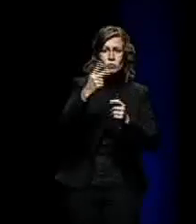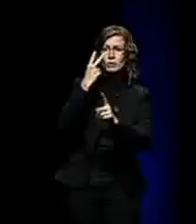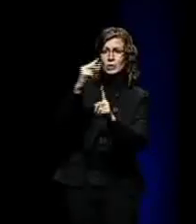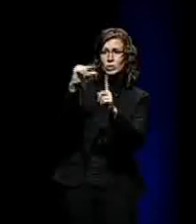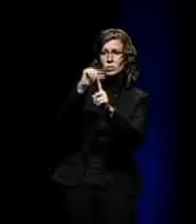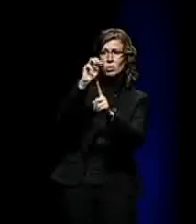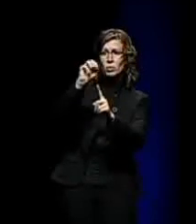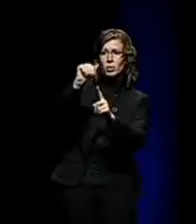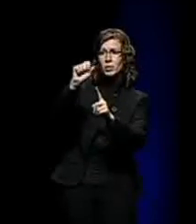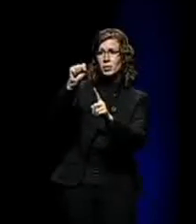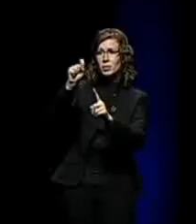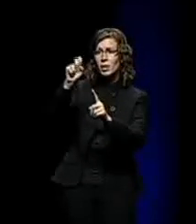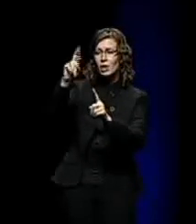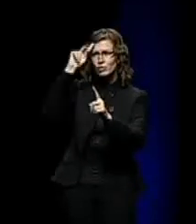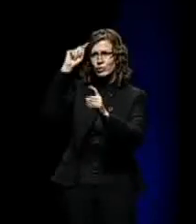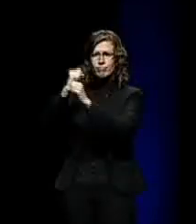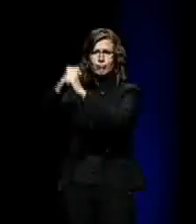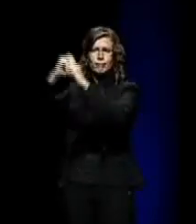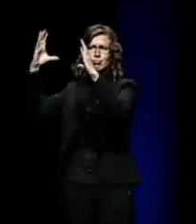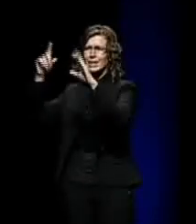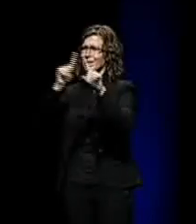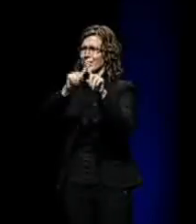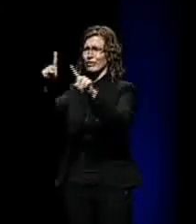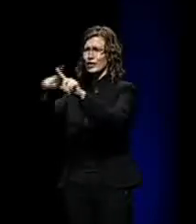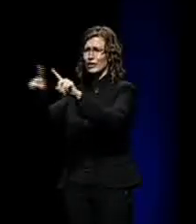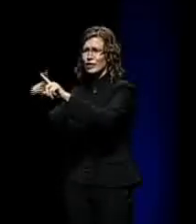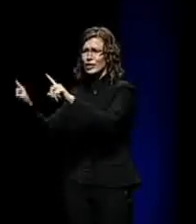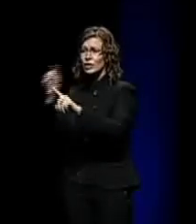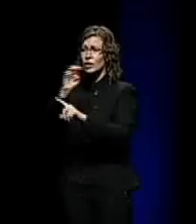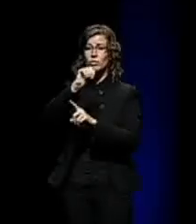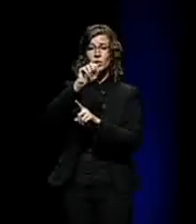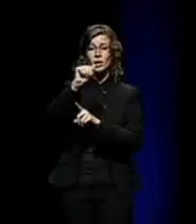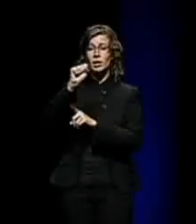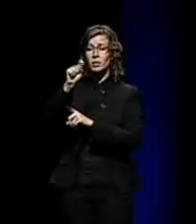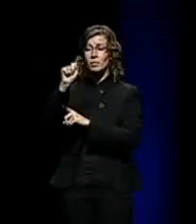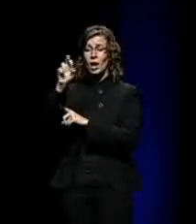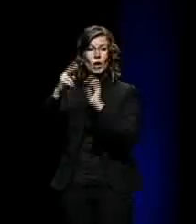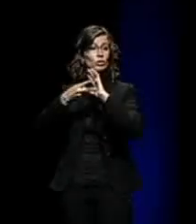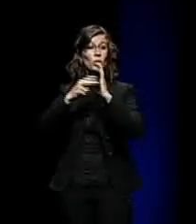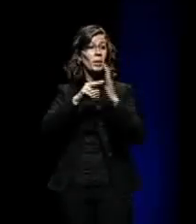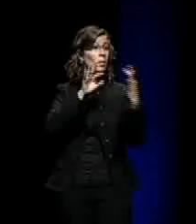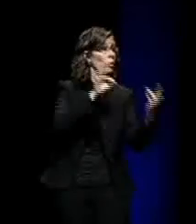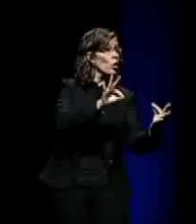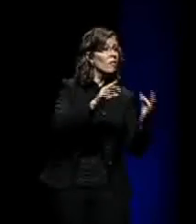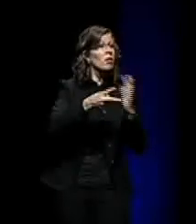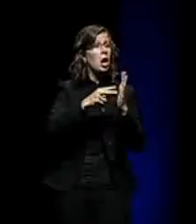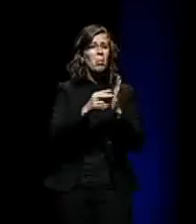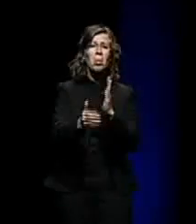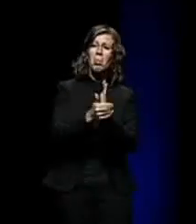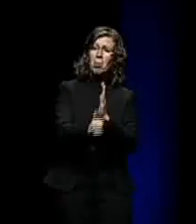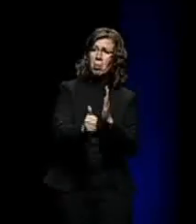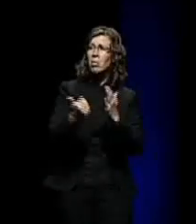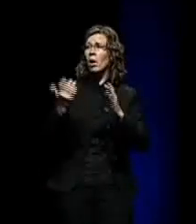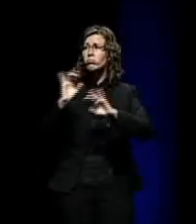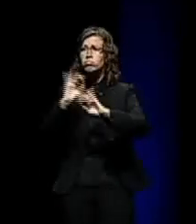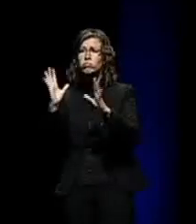Is a master super, super good? Or is a master just a little bit better than the other guy? We need to define what that is. We're not going to use the term master or advanced or